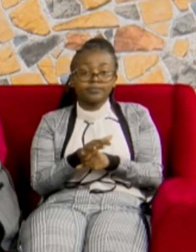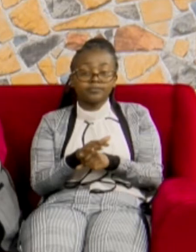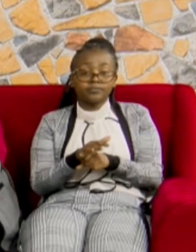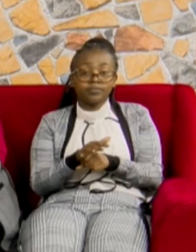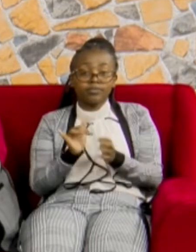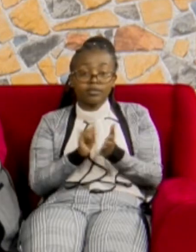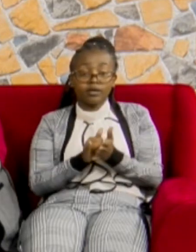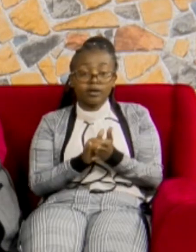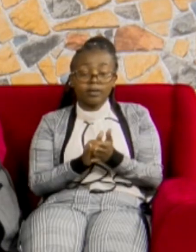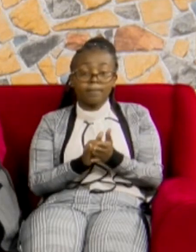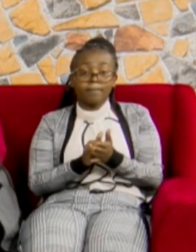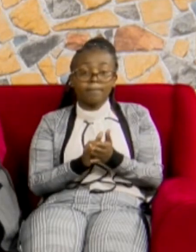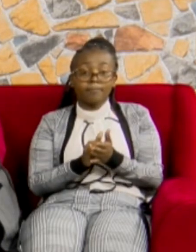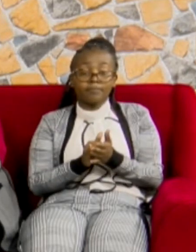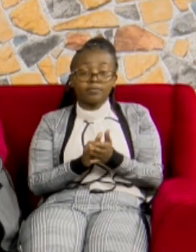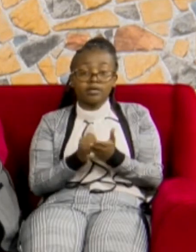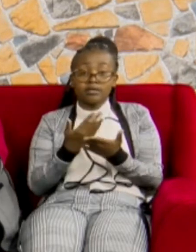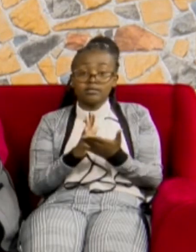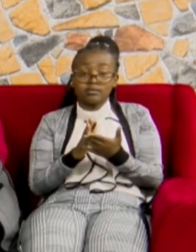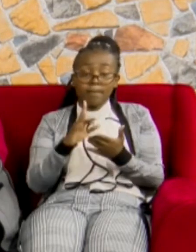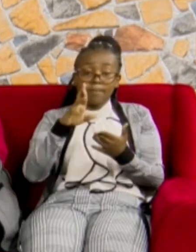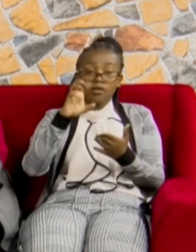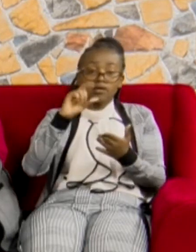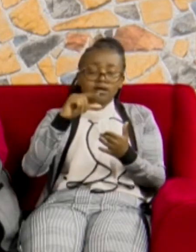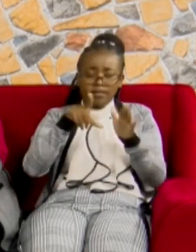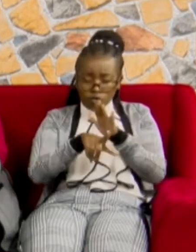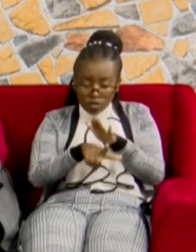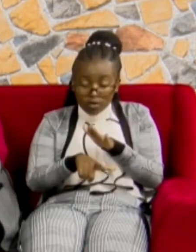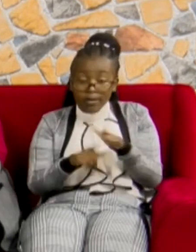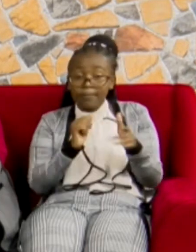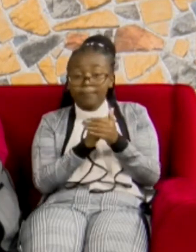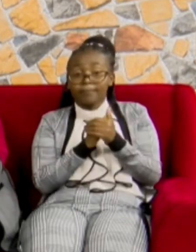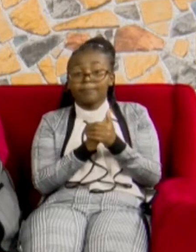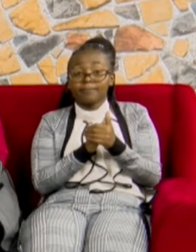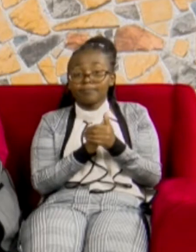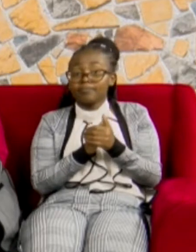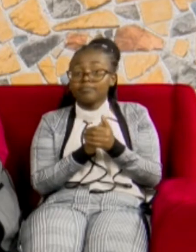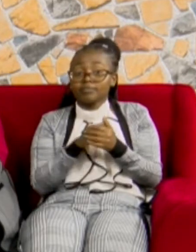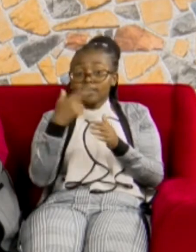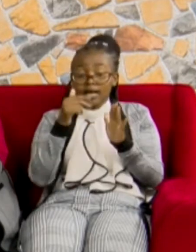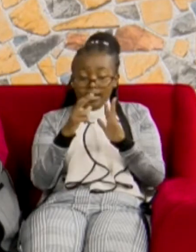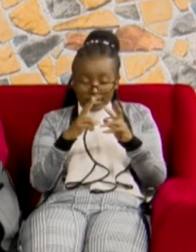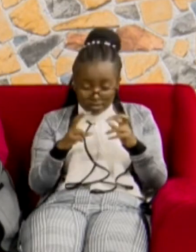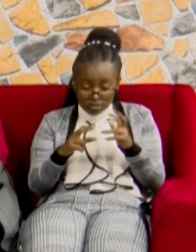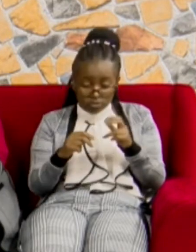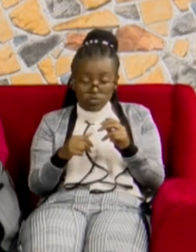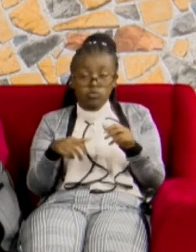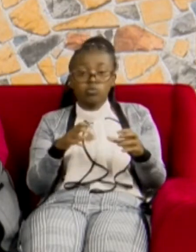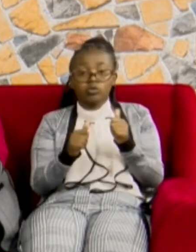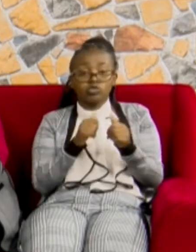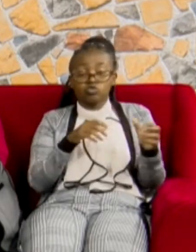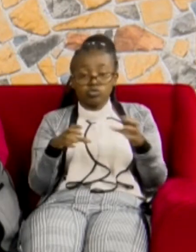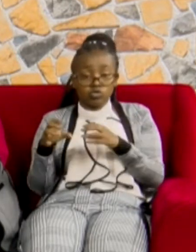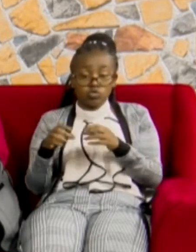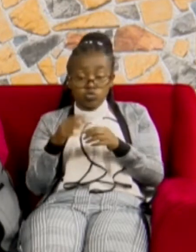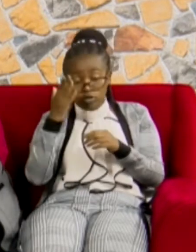that one comes in with some regression, and there are tests that we screen, like the tests that we do that can